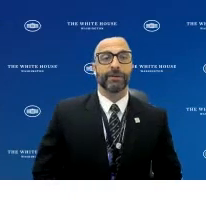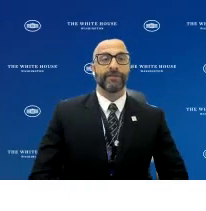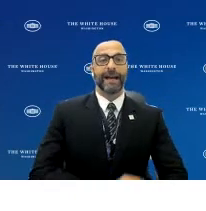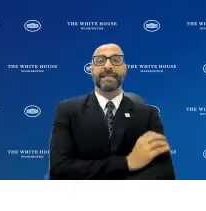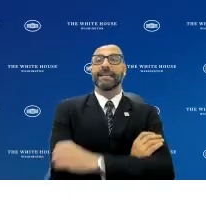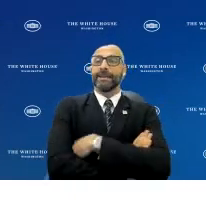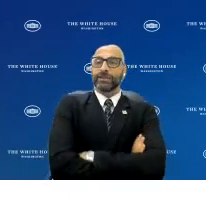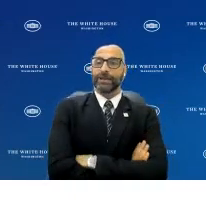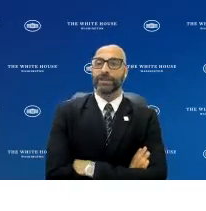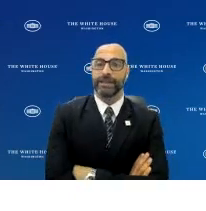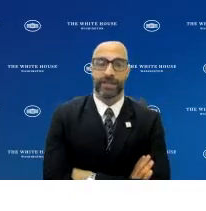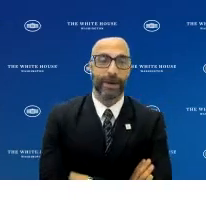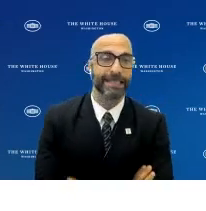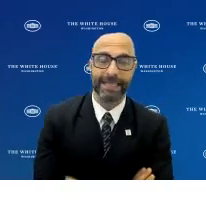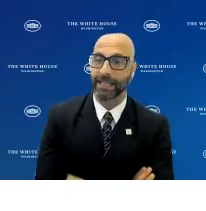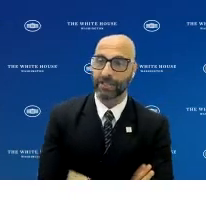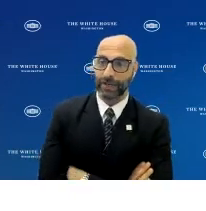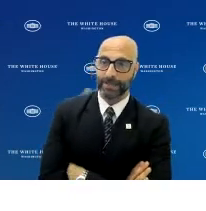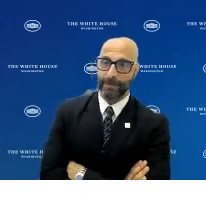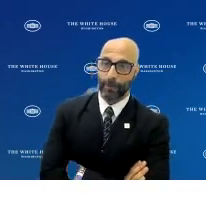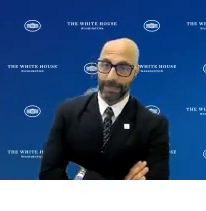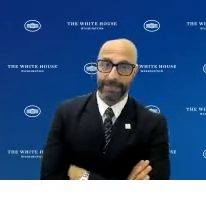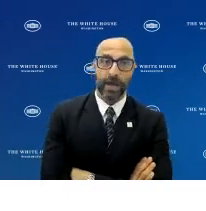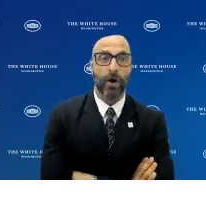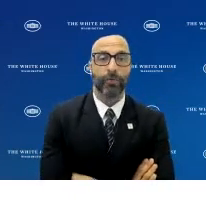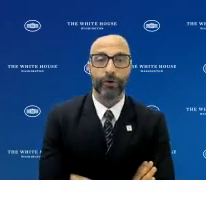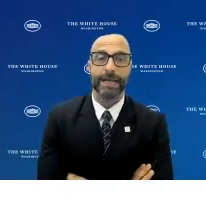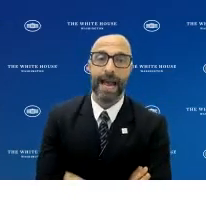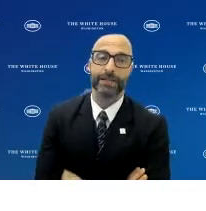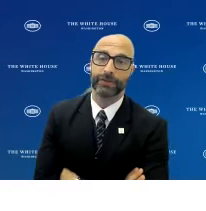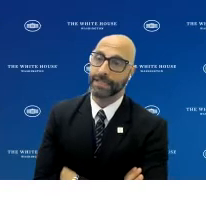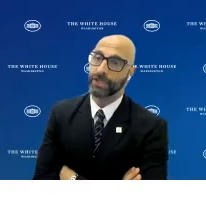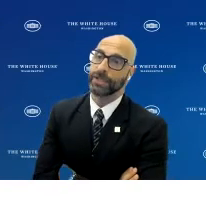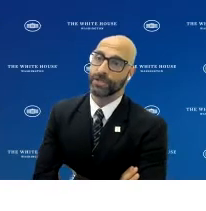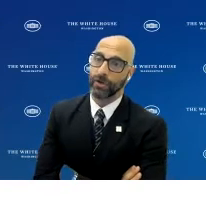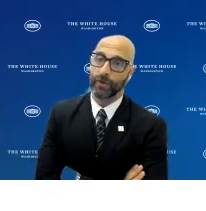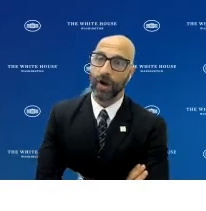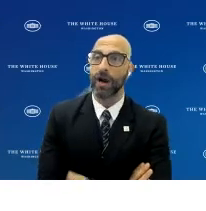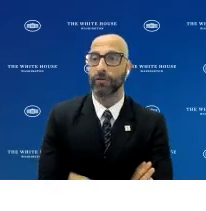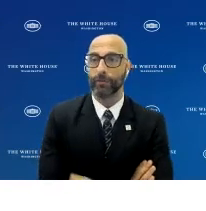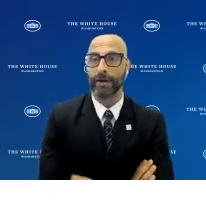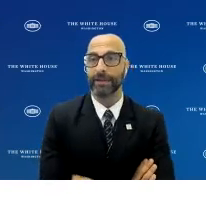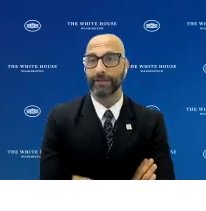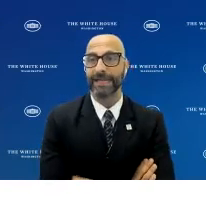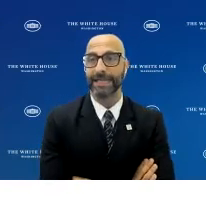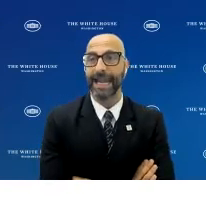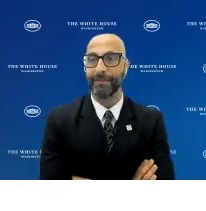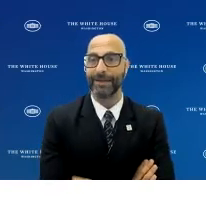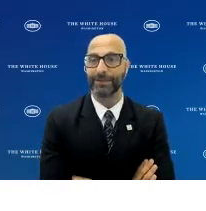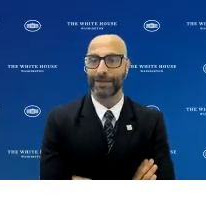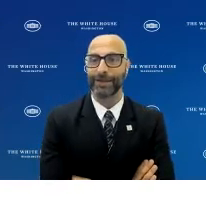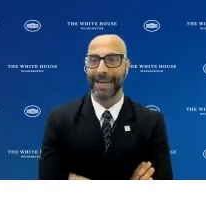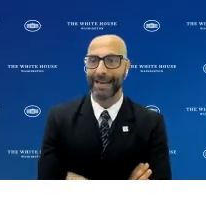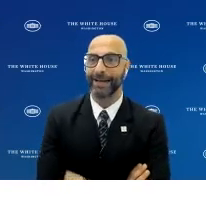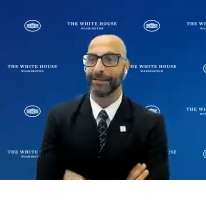So this is a view of vaccine administration in the US and illustrates my point. 39 jurisdictions so far are reporting their